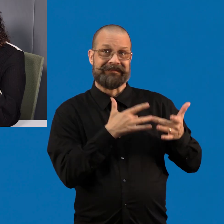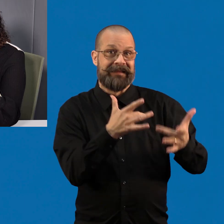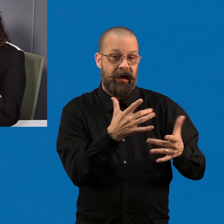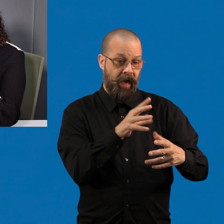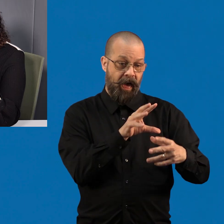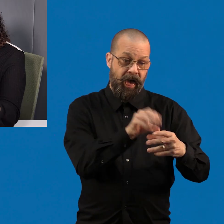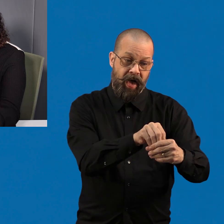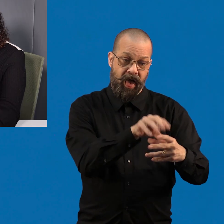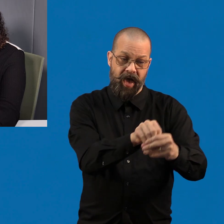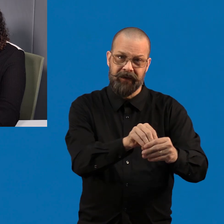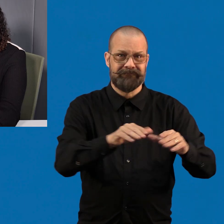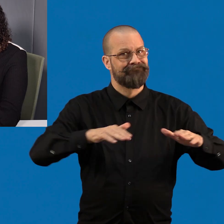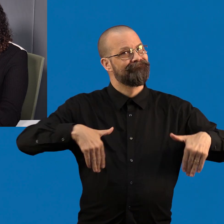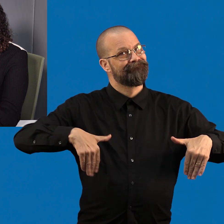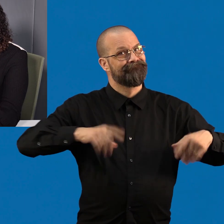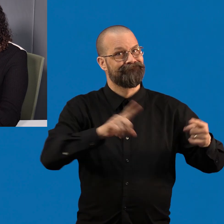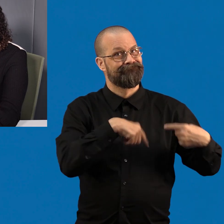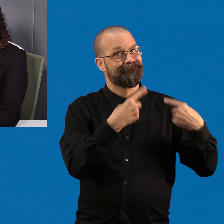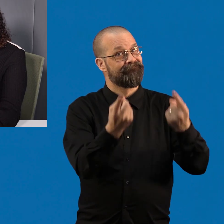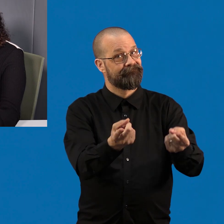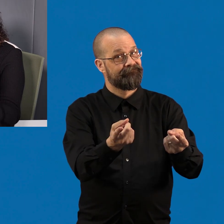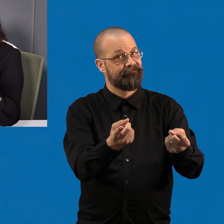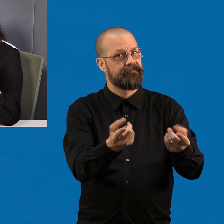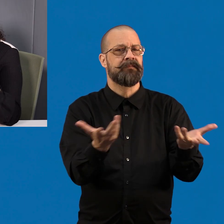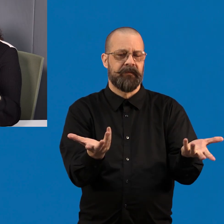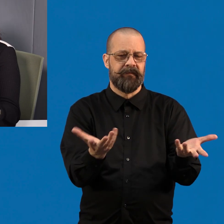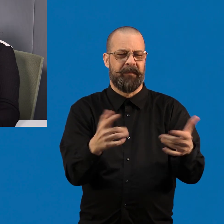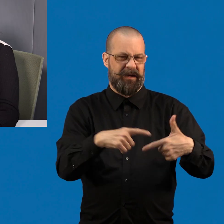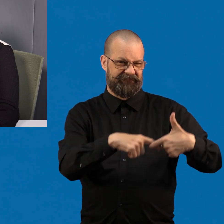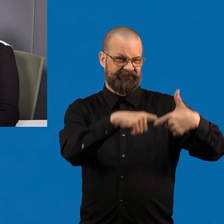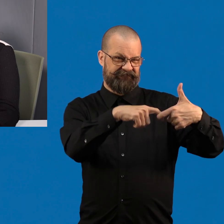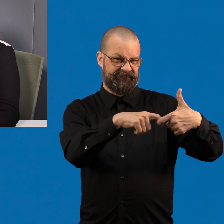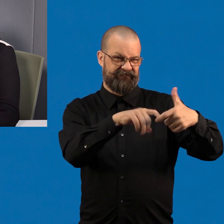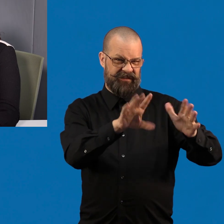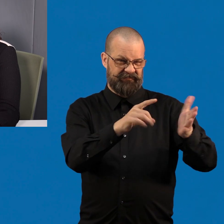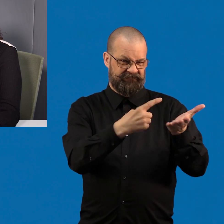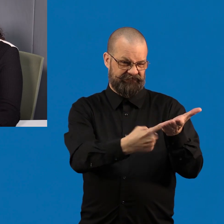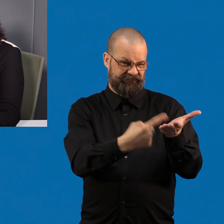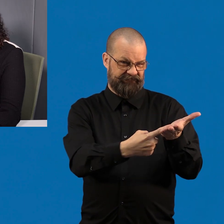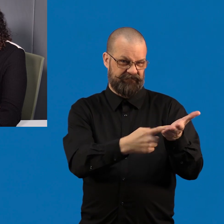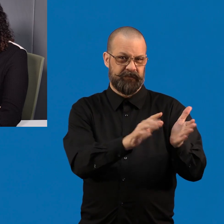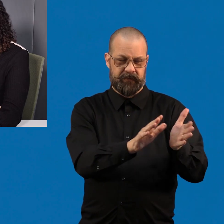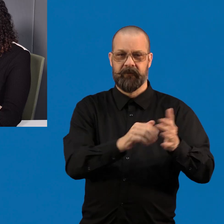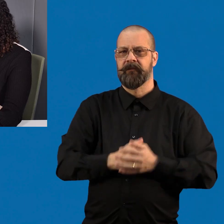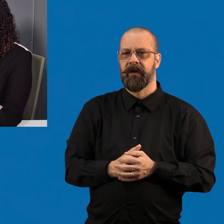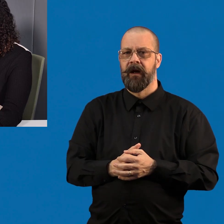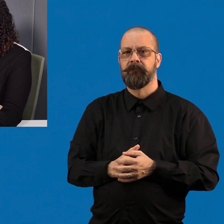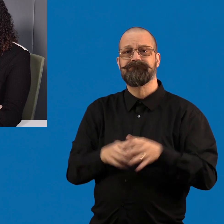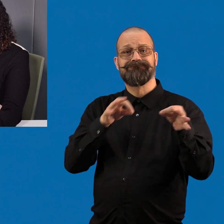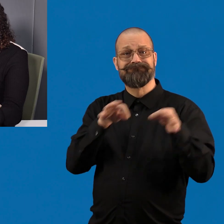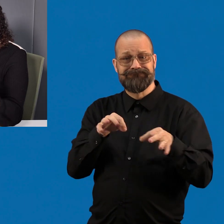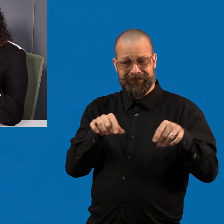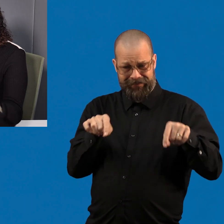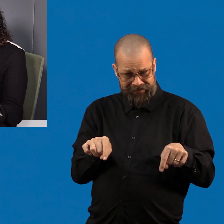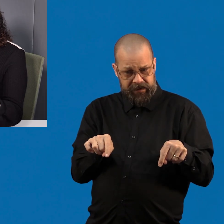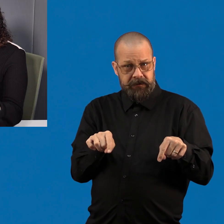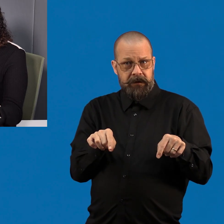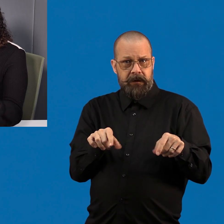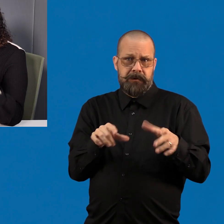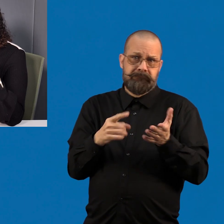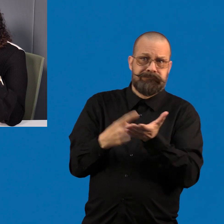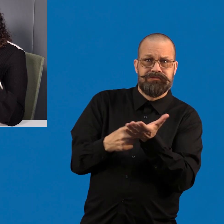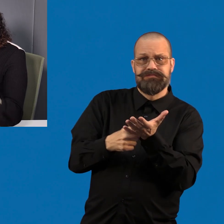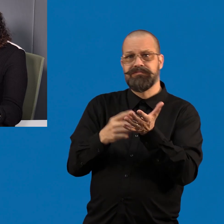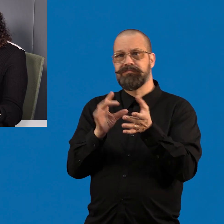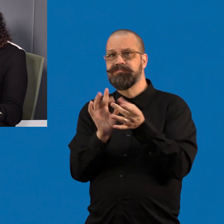don't usually participate in research. But before we go any further and delve into this topic, we want to know